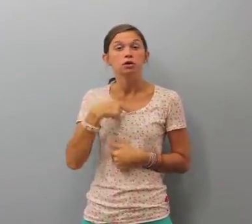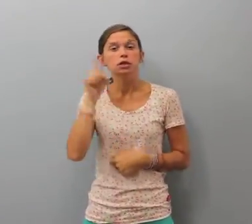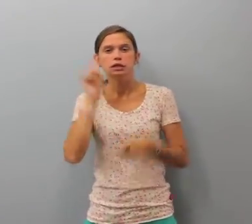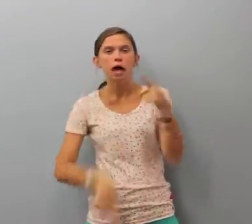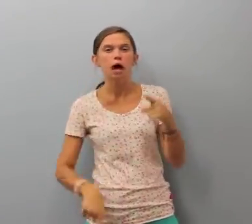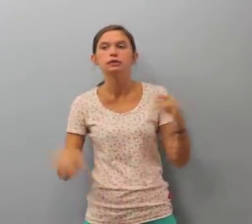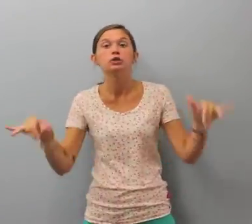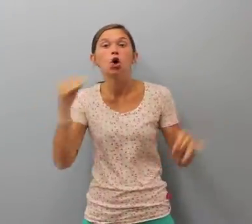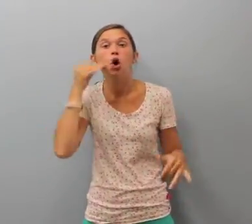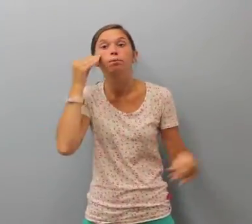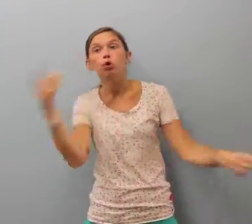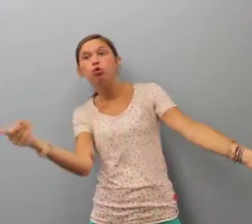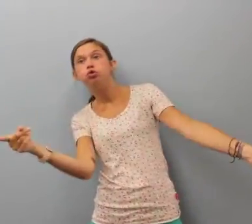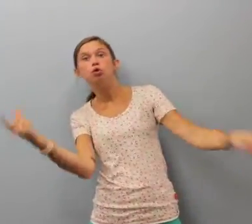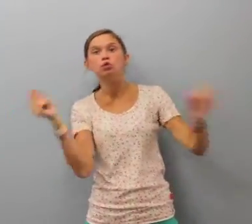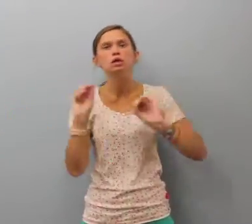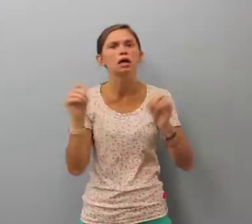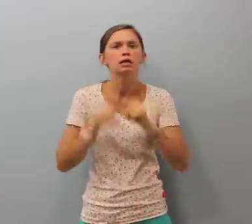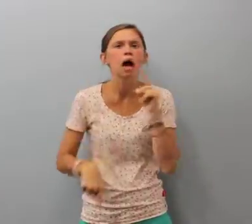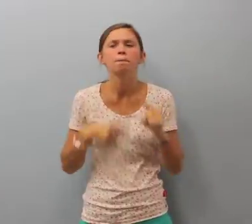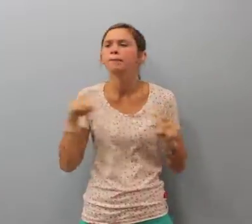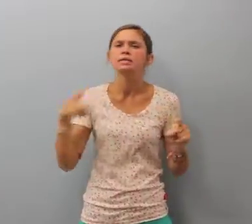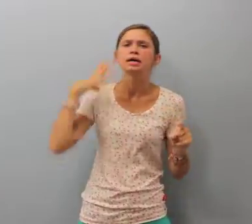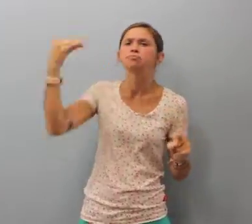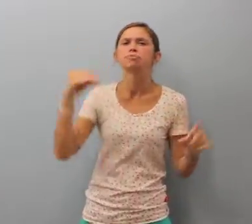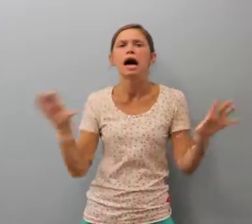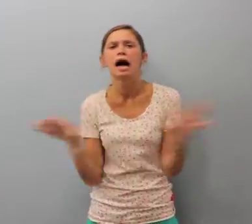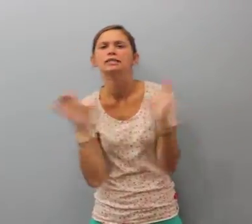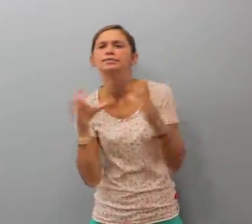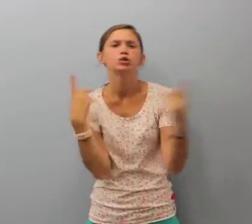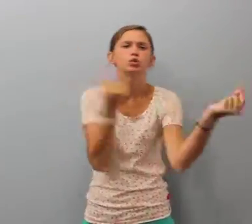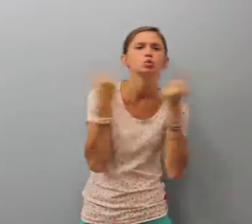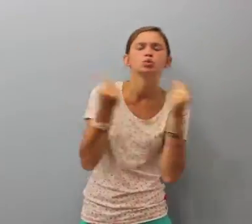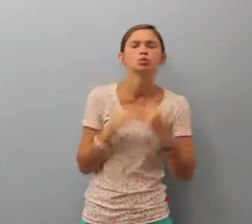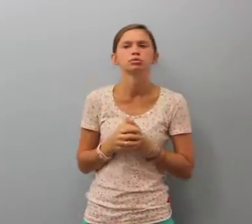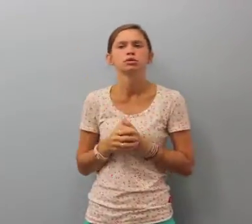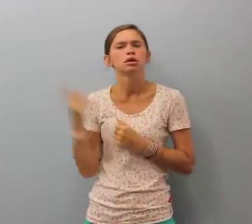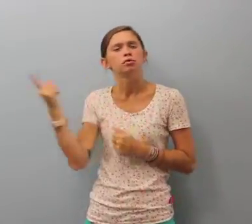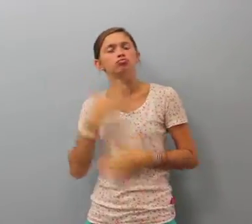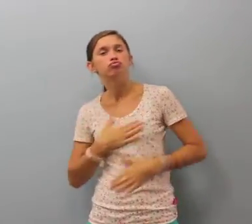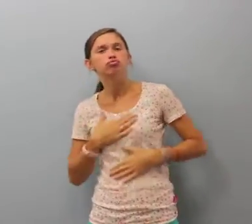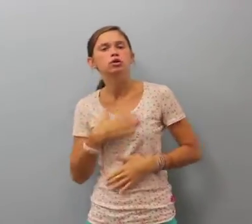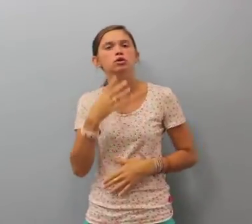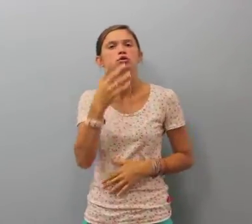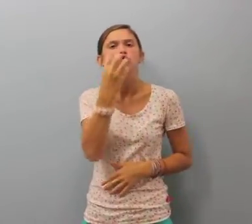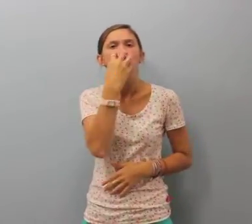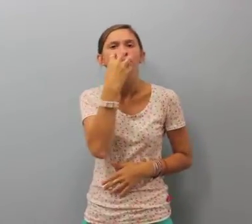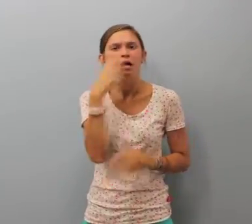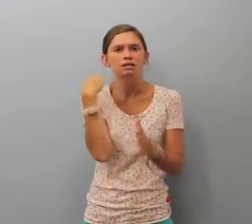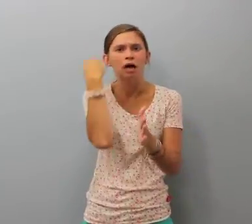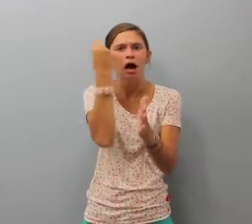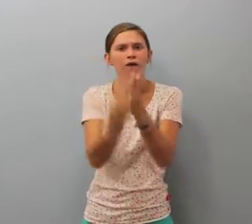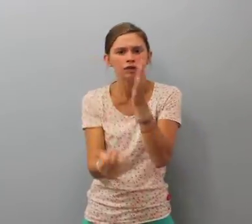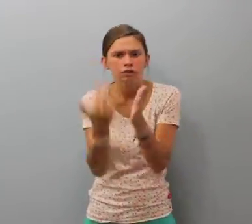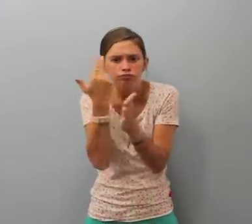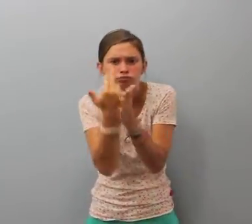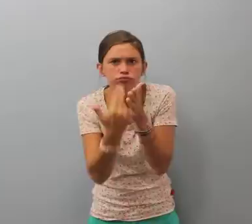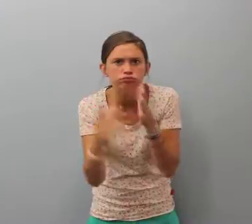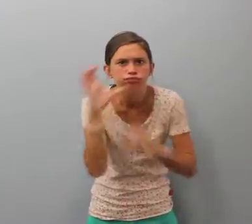said, I just can't keep still. I can't stay at home. I love being active and going out, doing